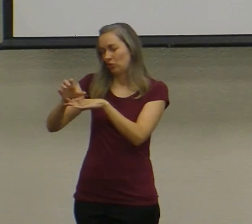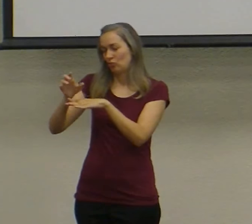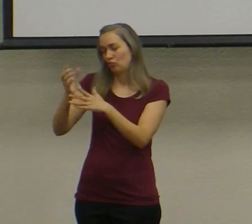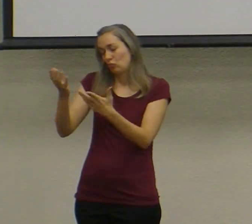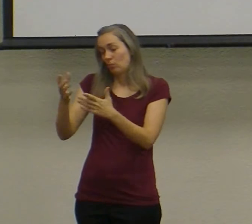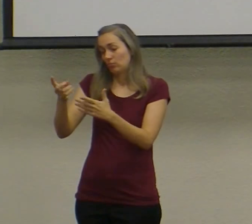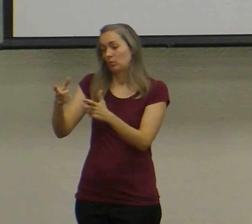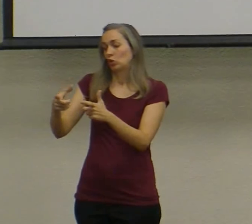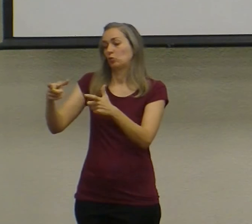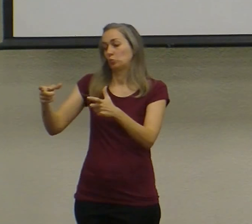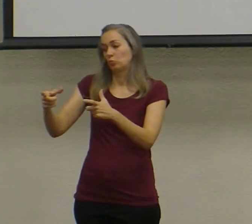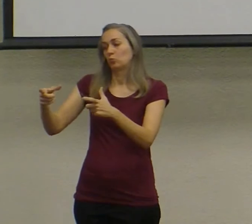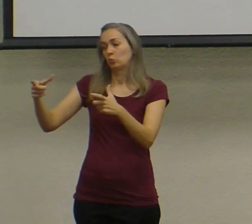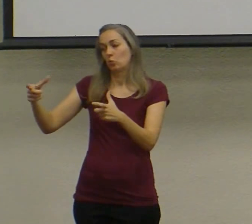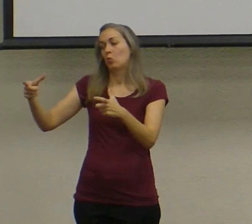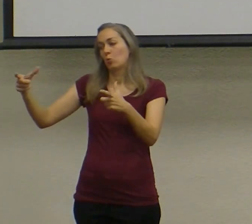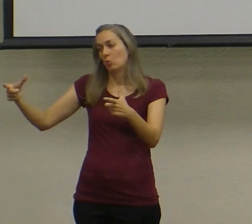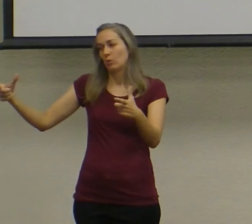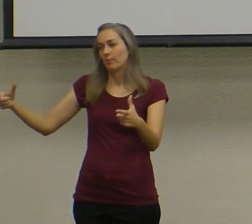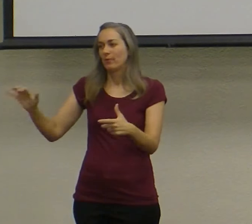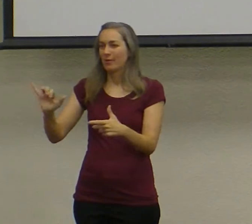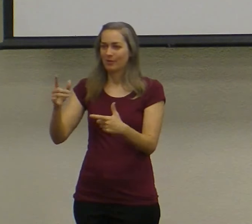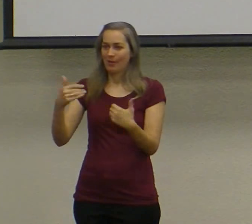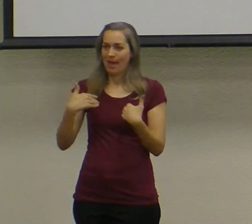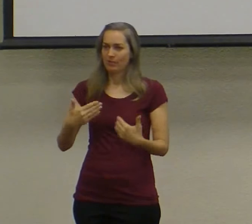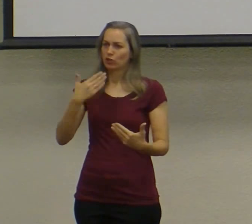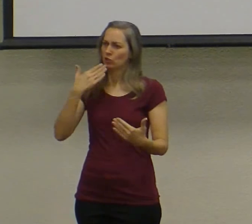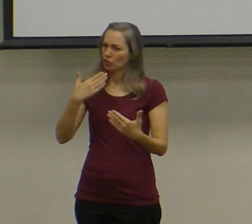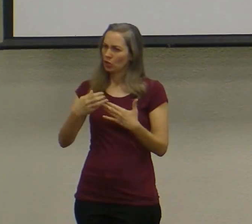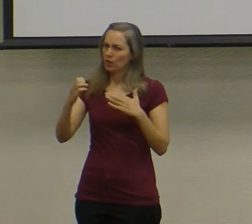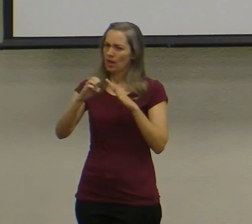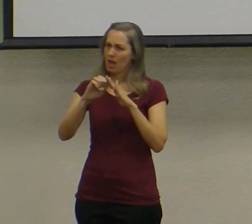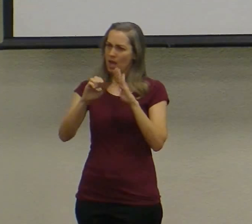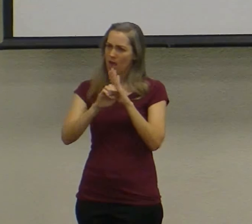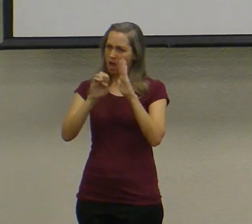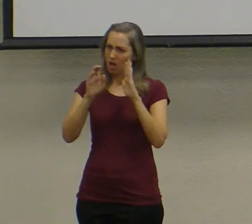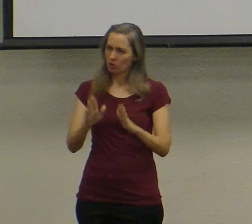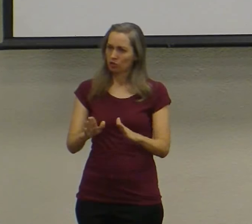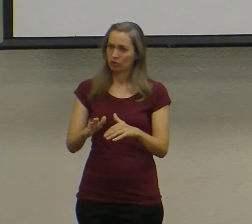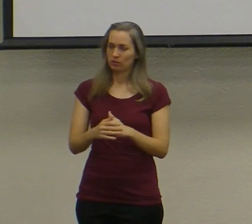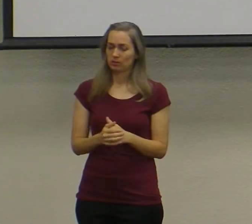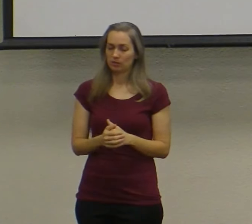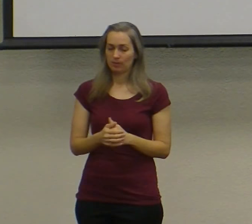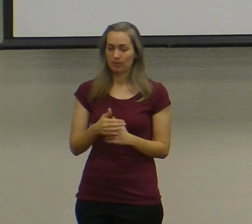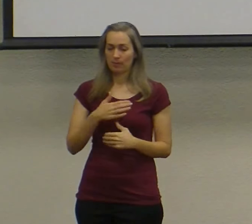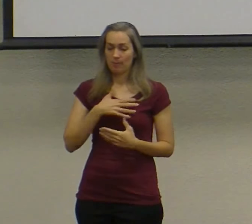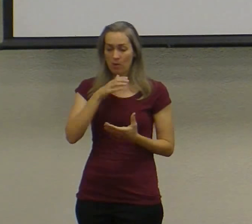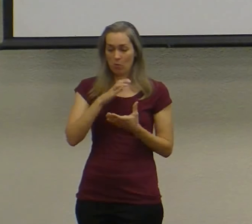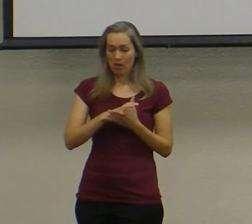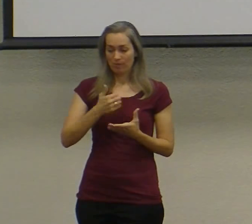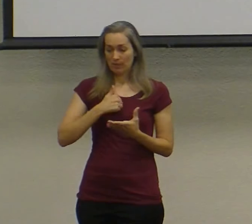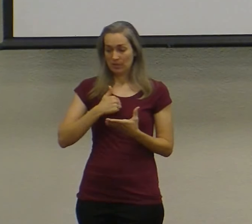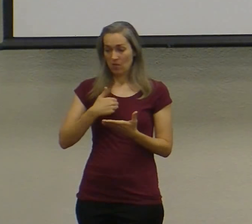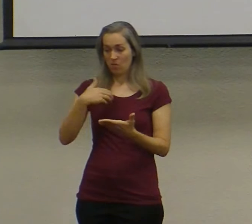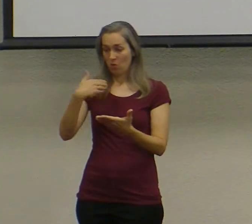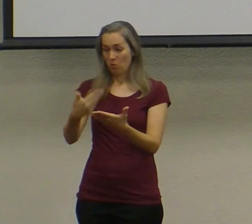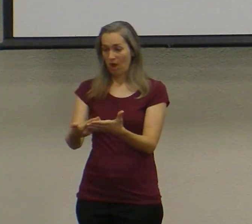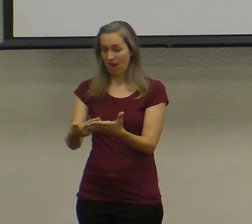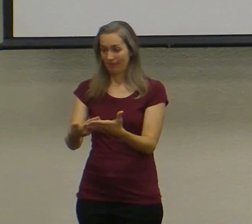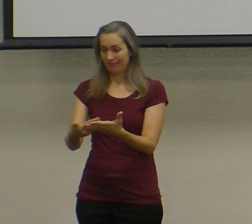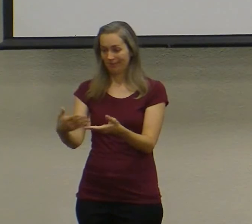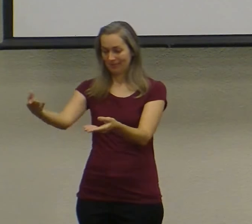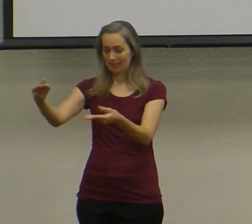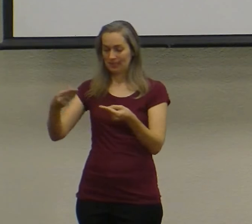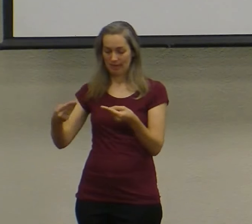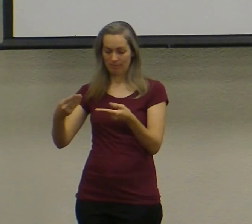And also another reason for the growth is their elders. When we got there, when Claire and I got there, they handed me a calendar. They said, you're the guy.